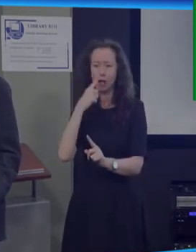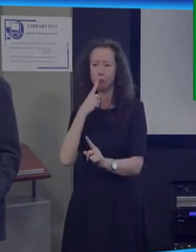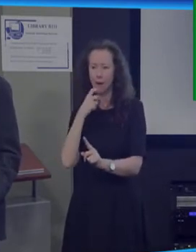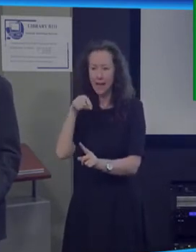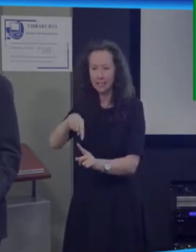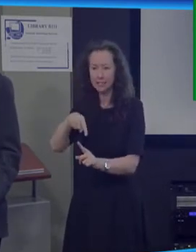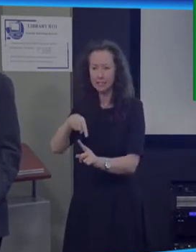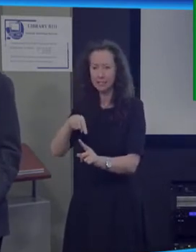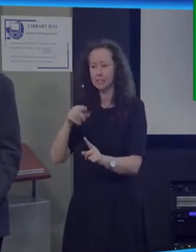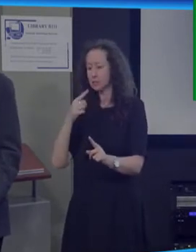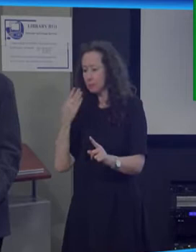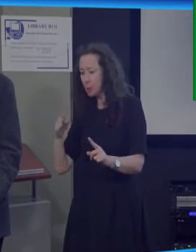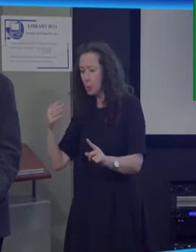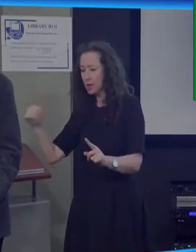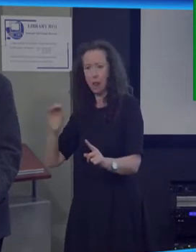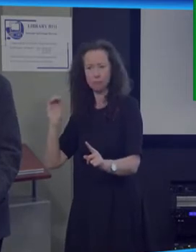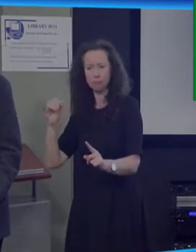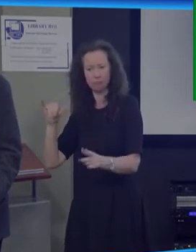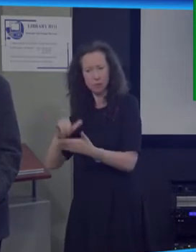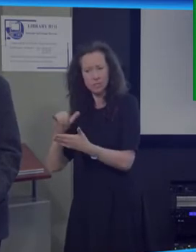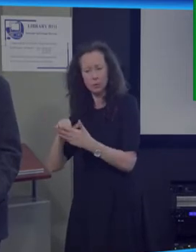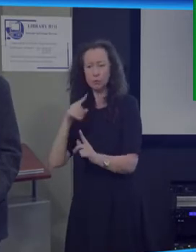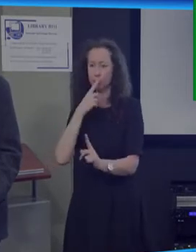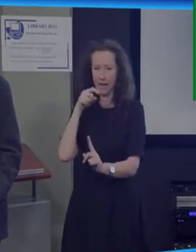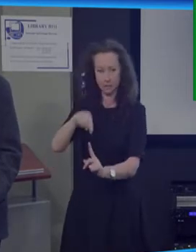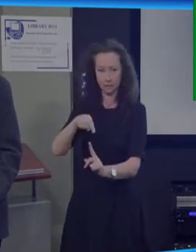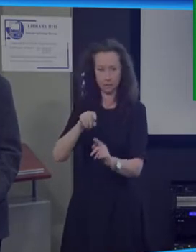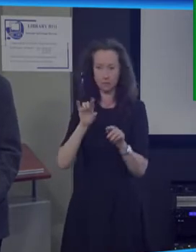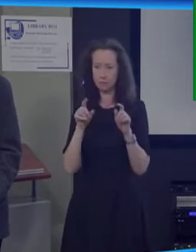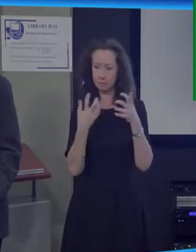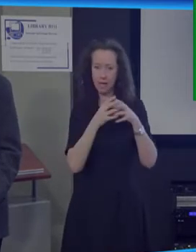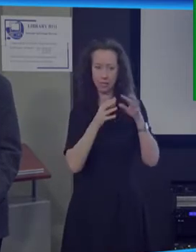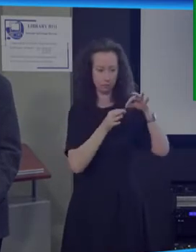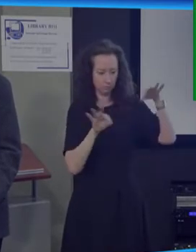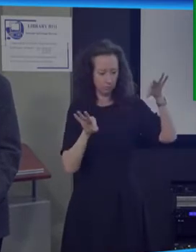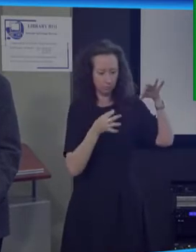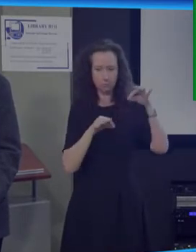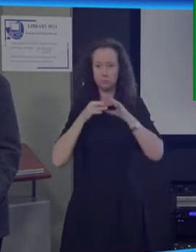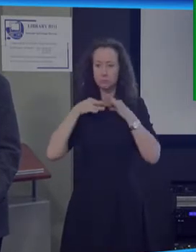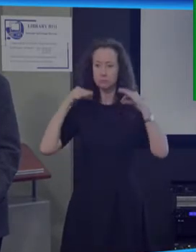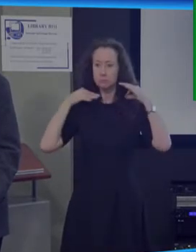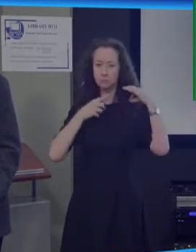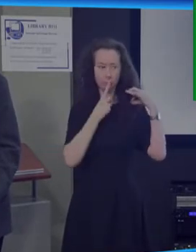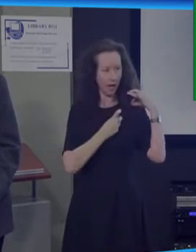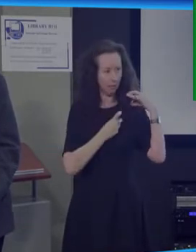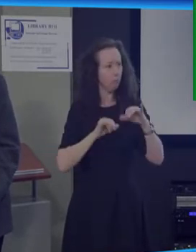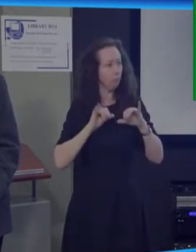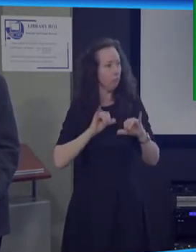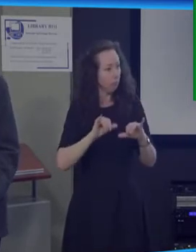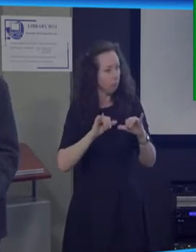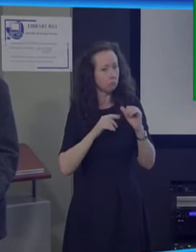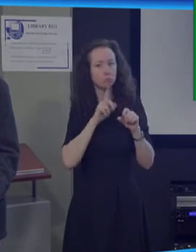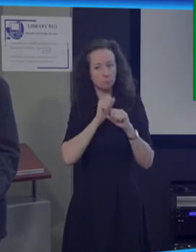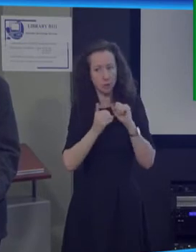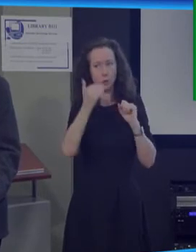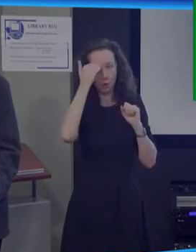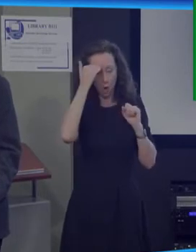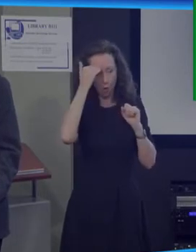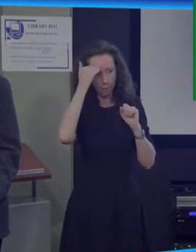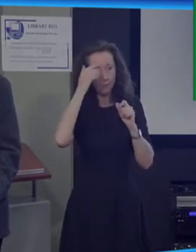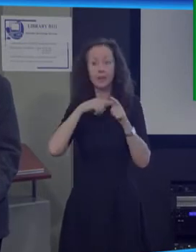the other boxes you couldn't have used. So now we show another pattern. Do you know for sure? You have to